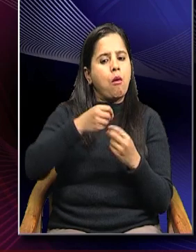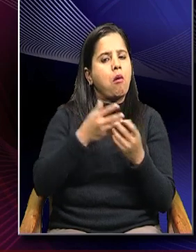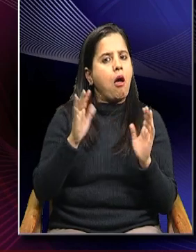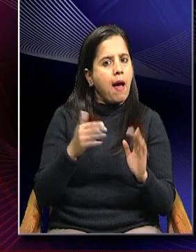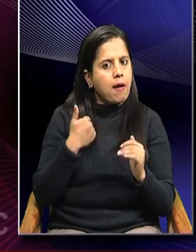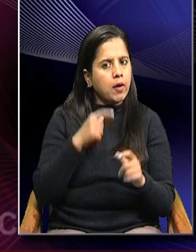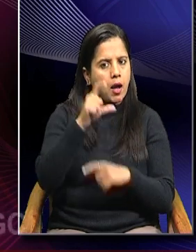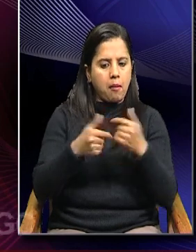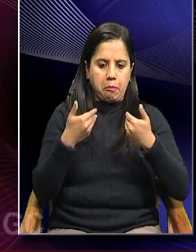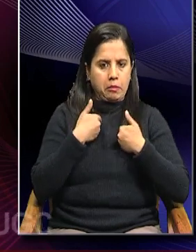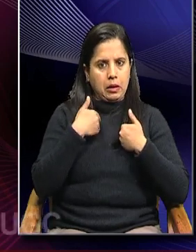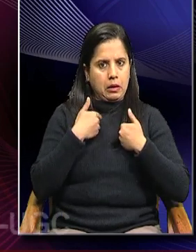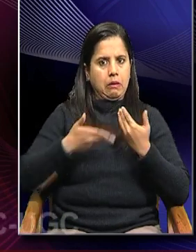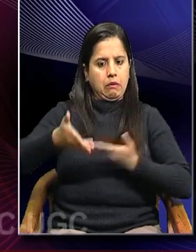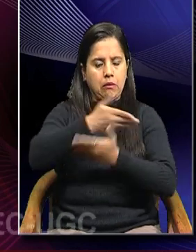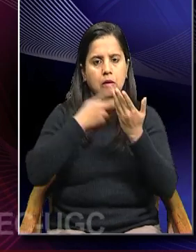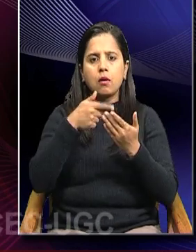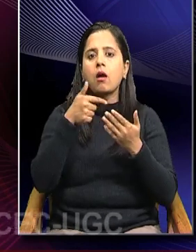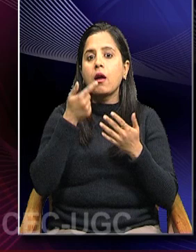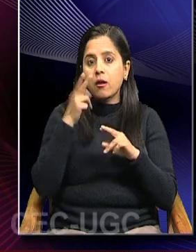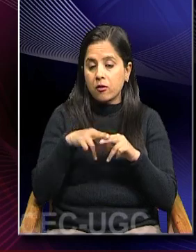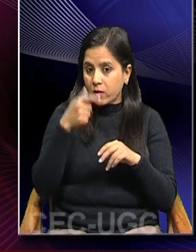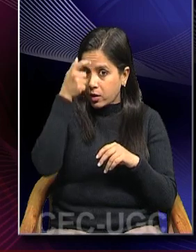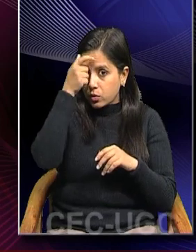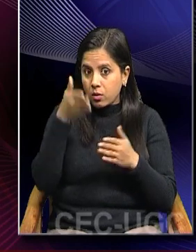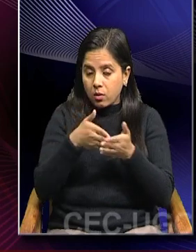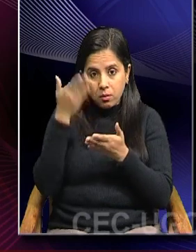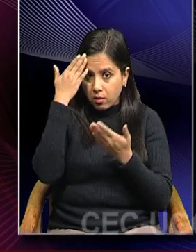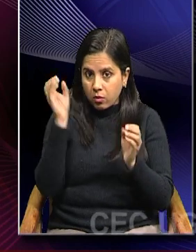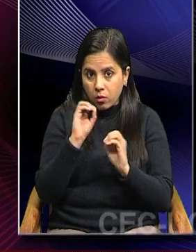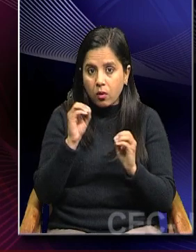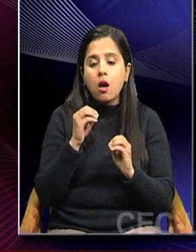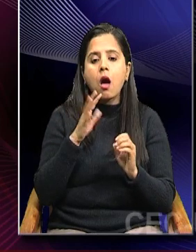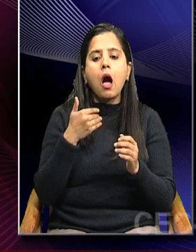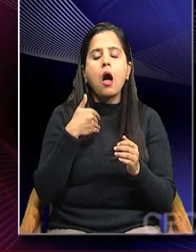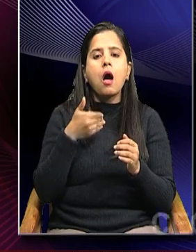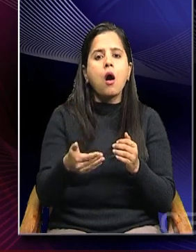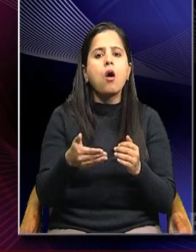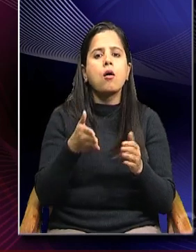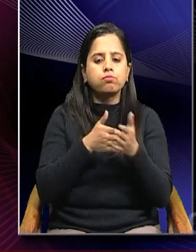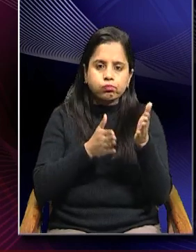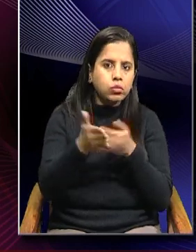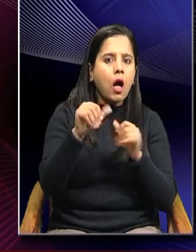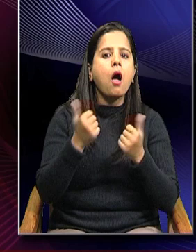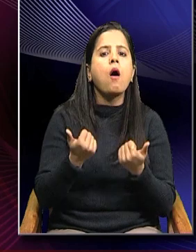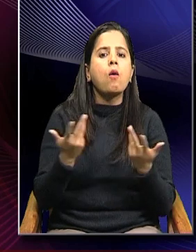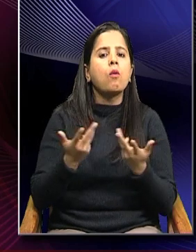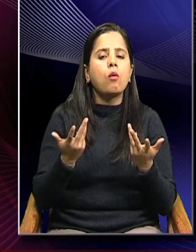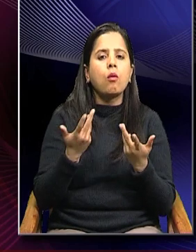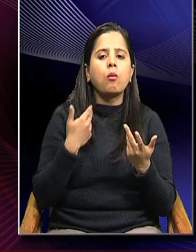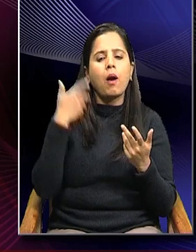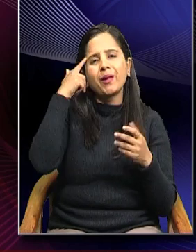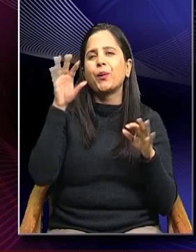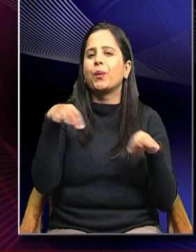as a company. Unless I am aware of those challenges, how would I face, how would I brave those challenges? How would I come out